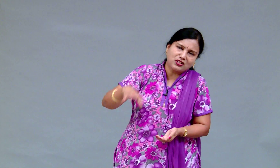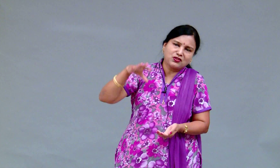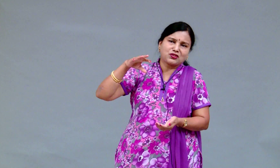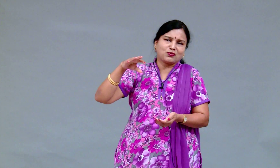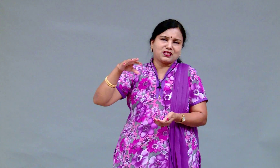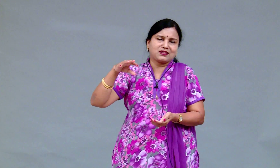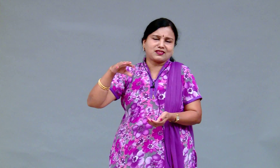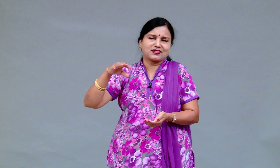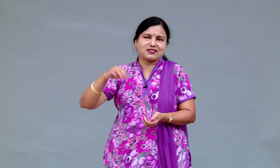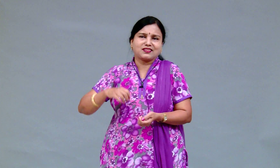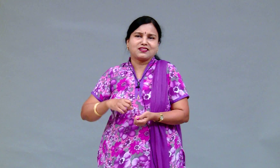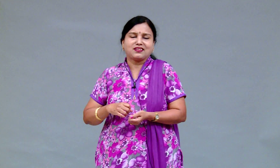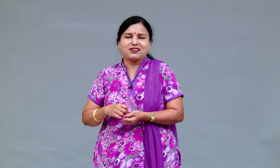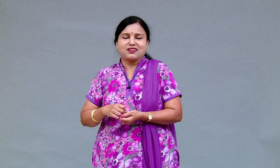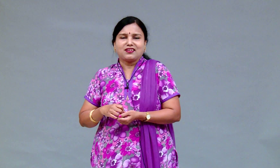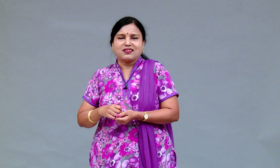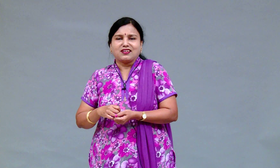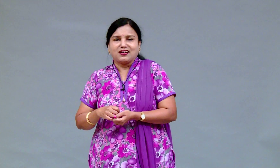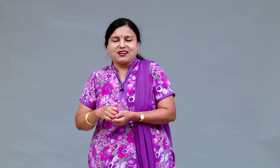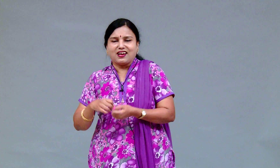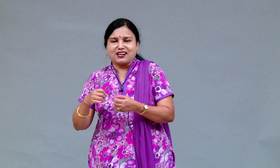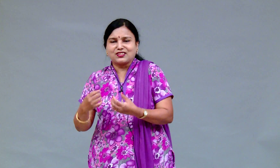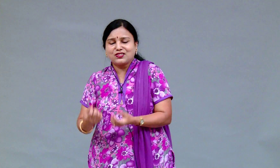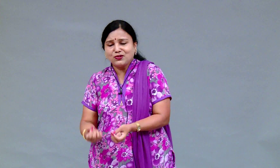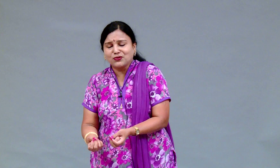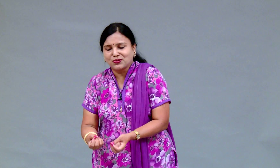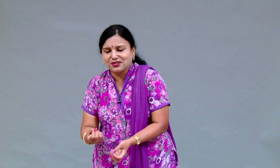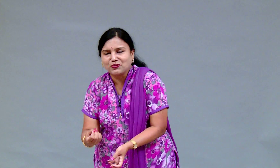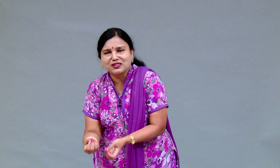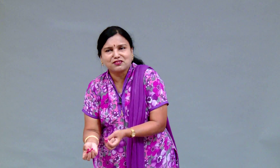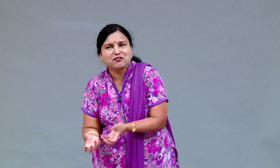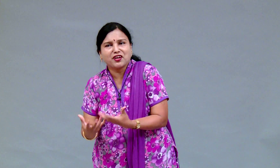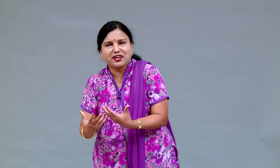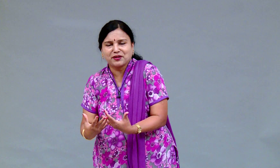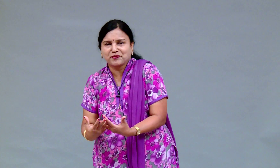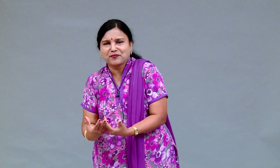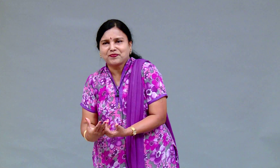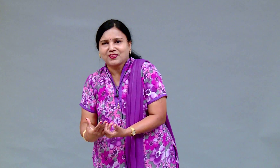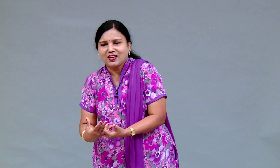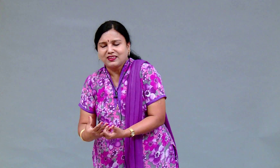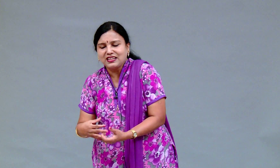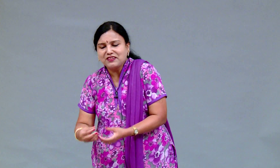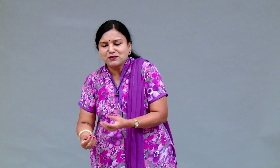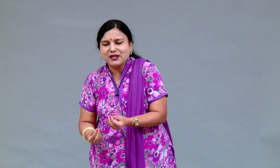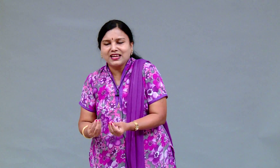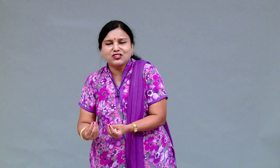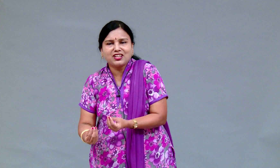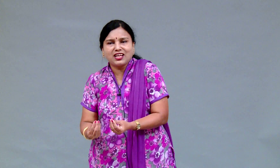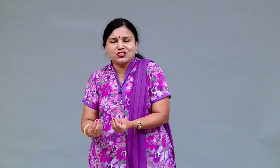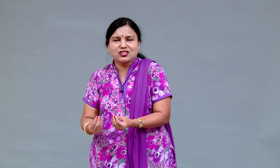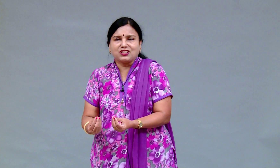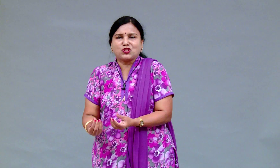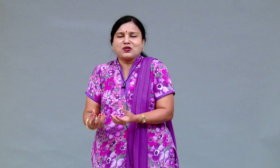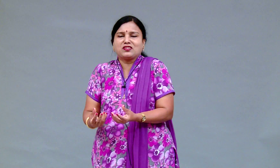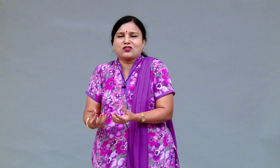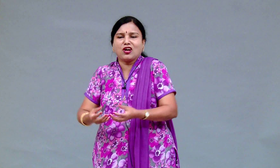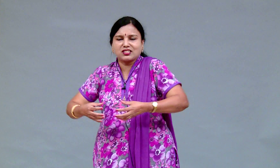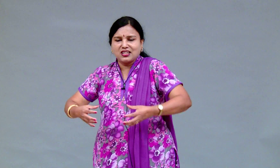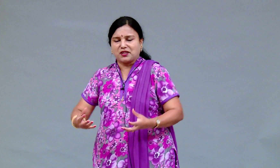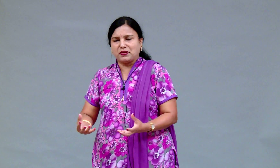the twigs. And soon there was a fire. The leaves began to catch, the twigs caught, became